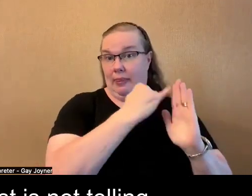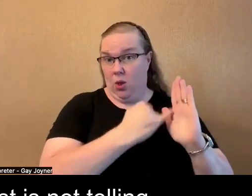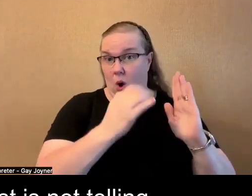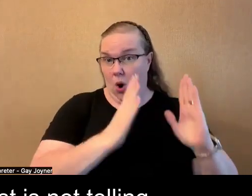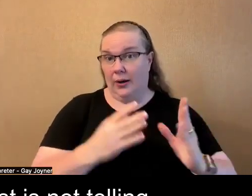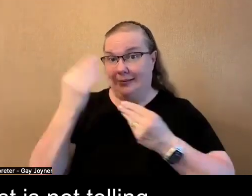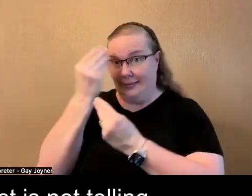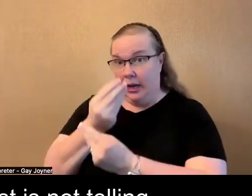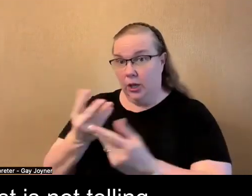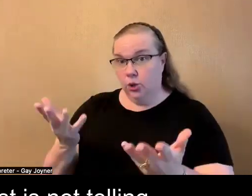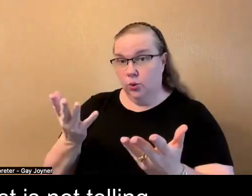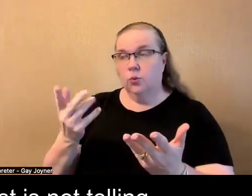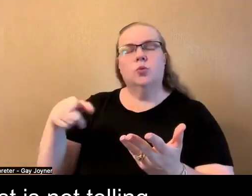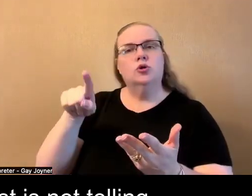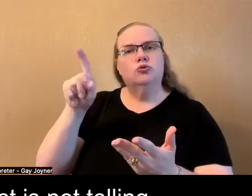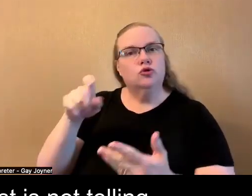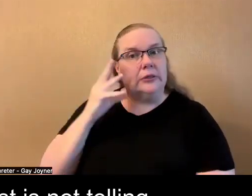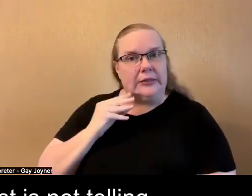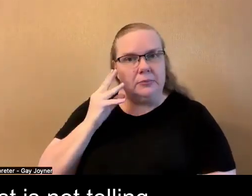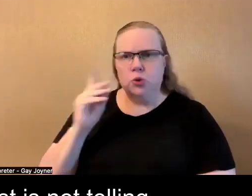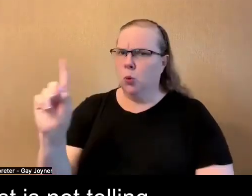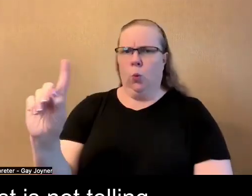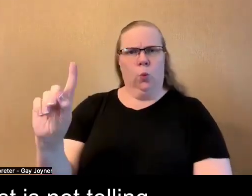you what you should experience,